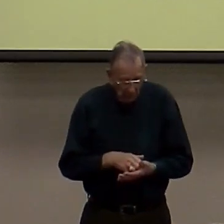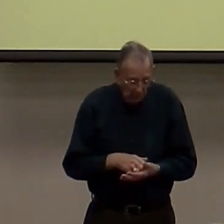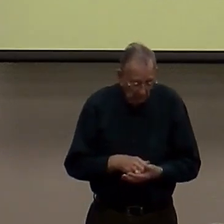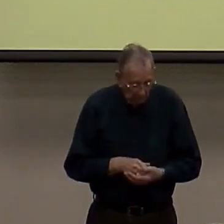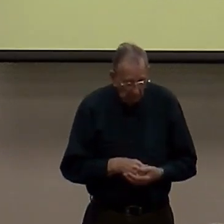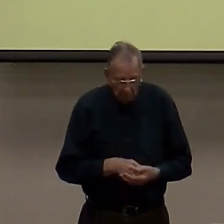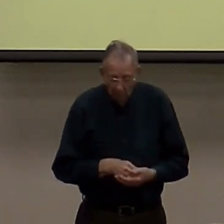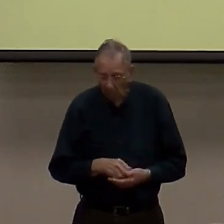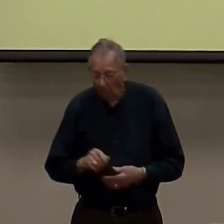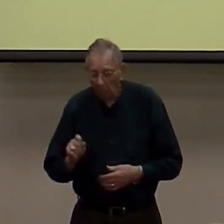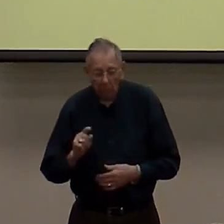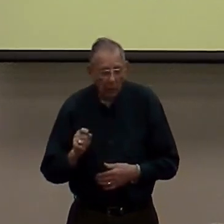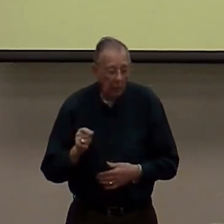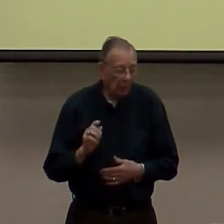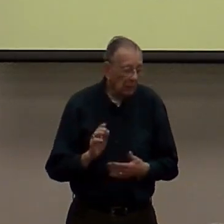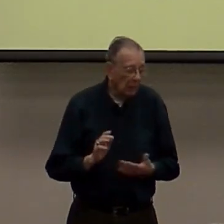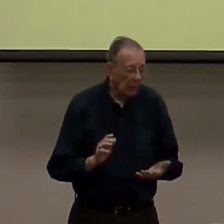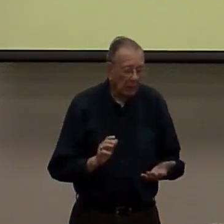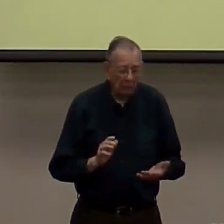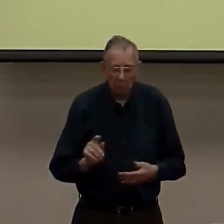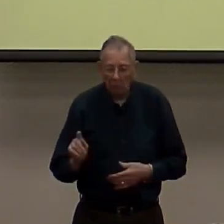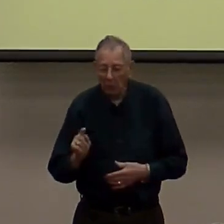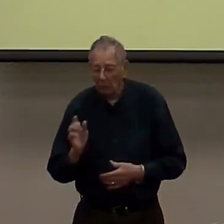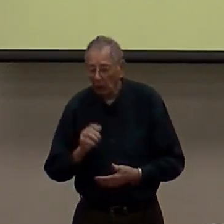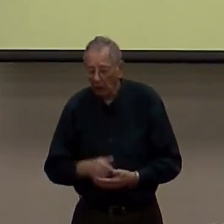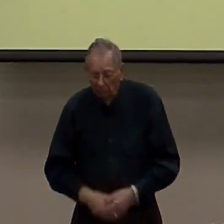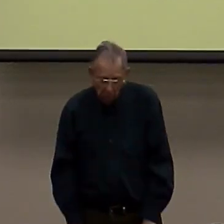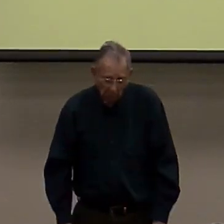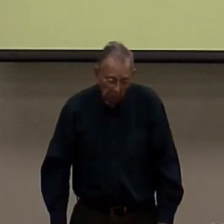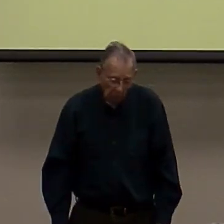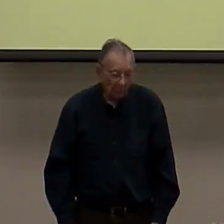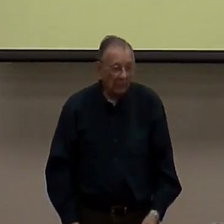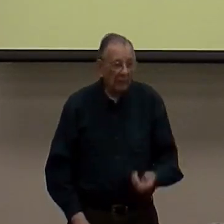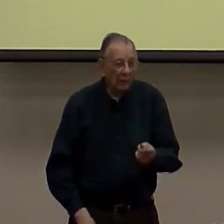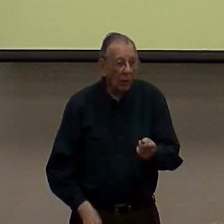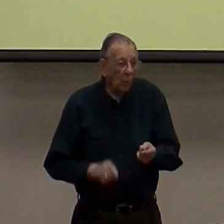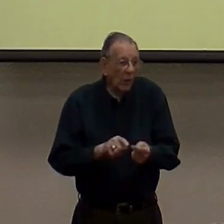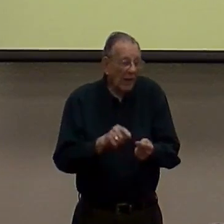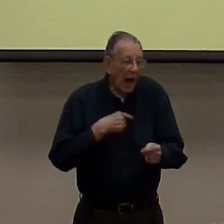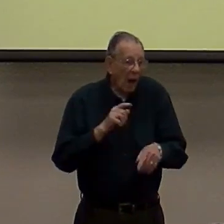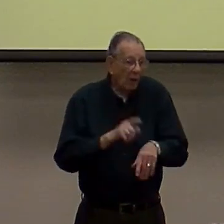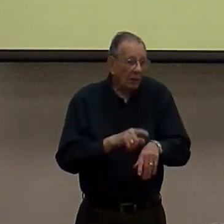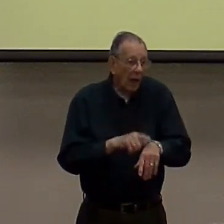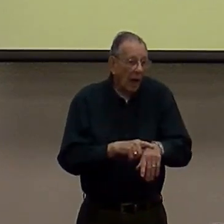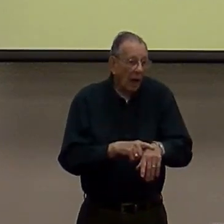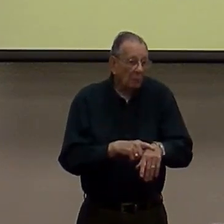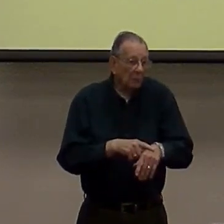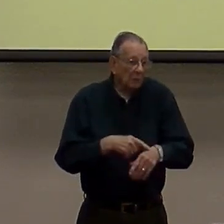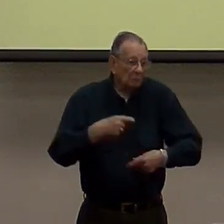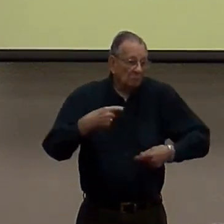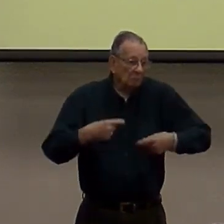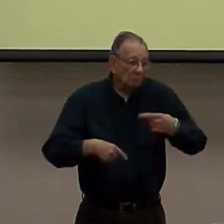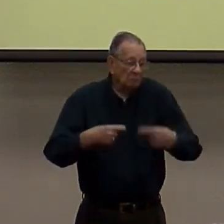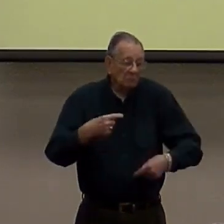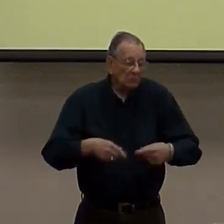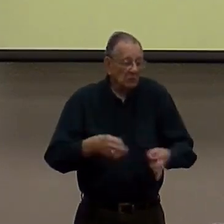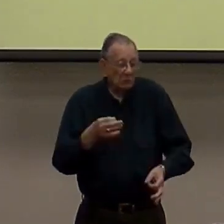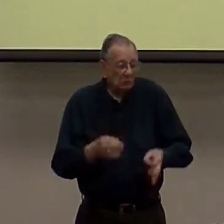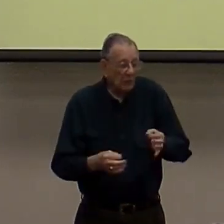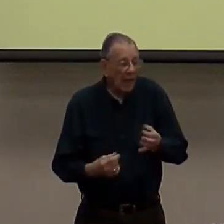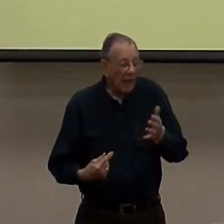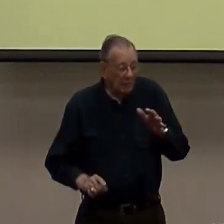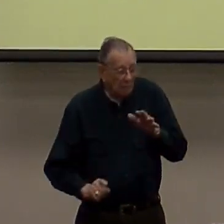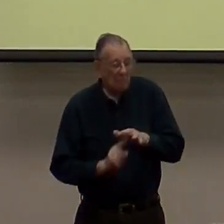such that we're asking, where is God? When our times of trial come, in our